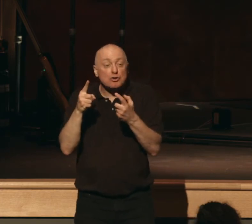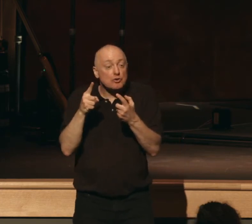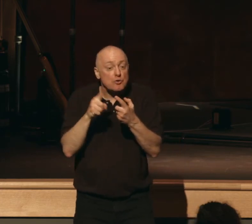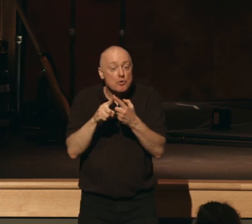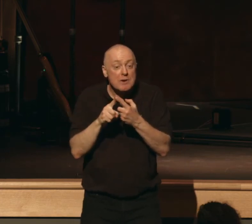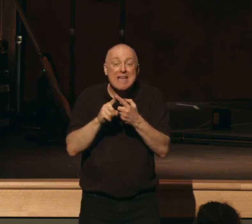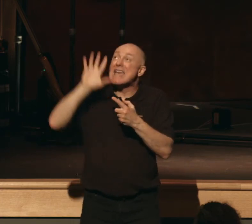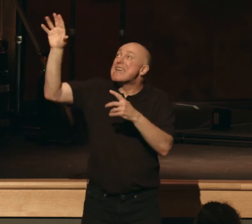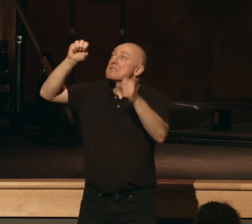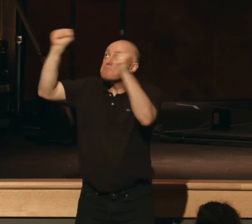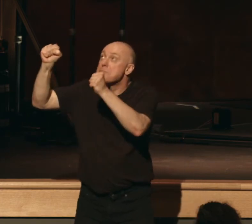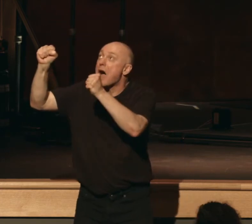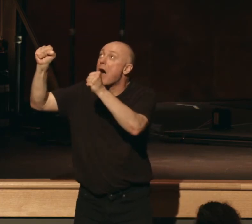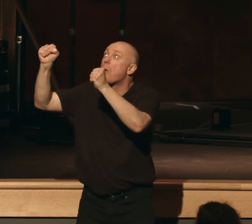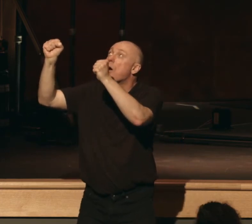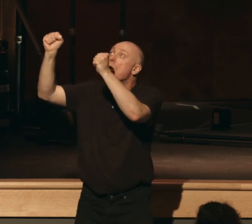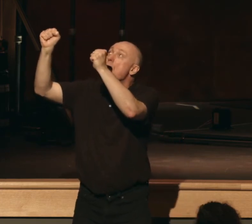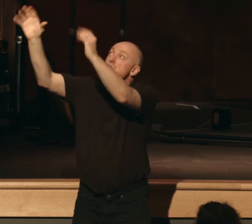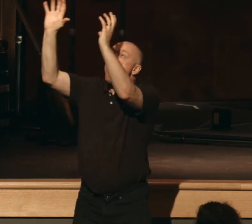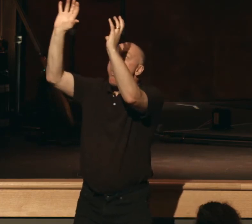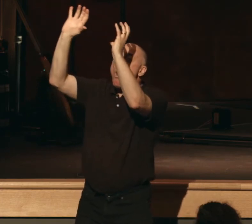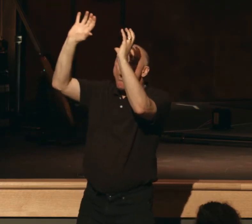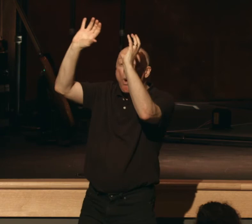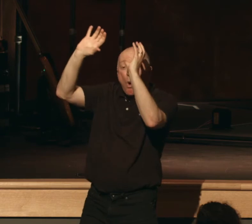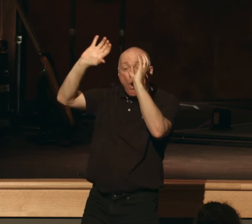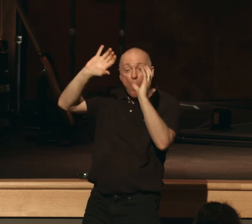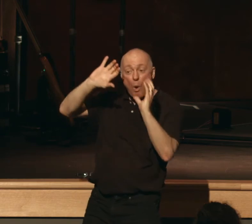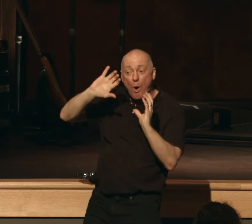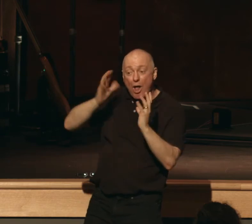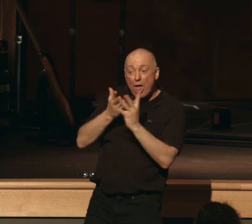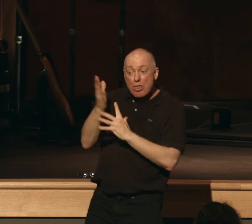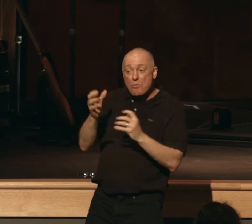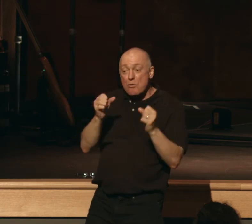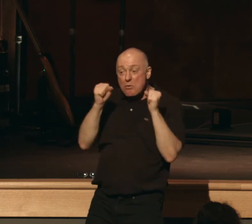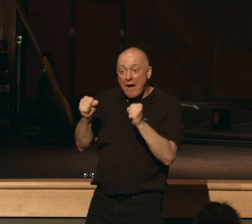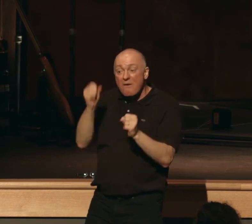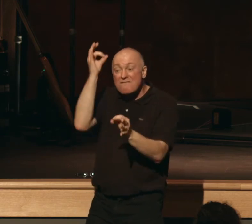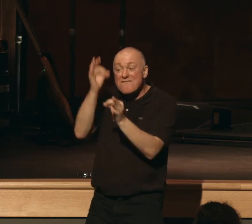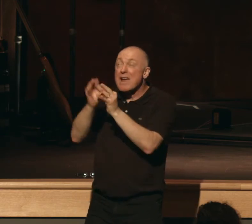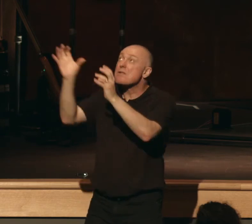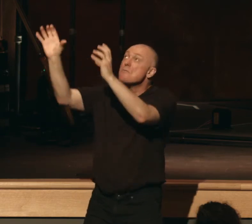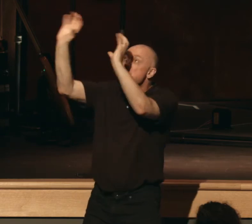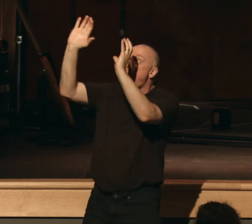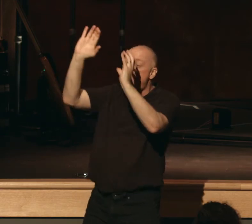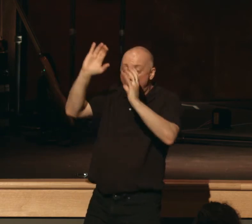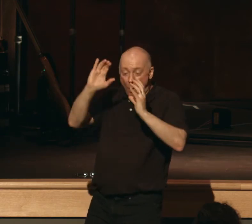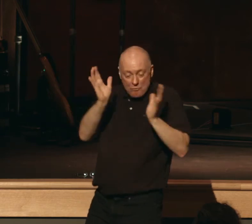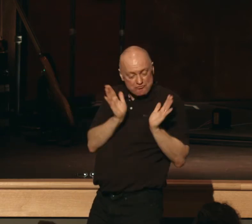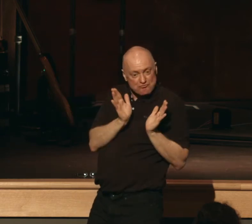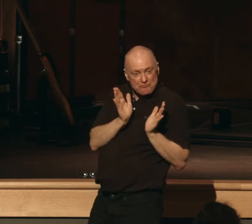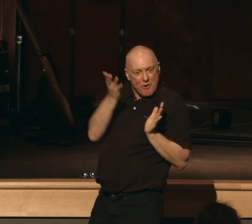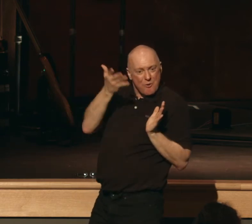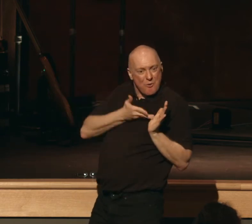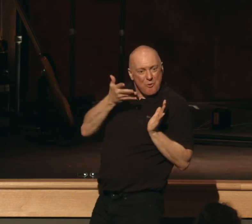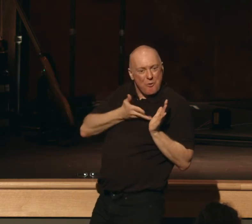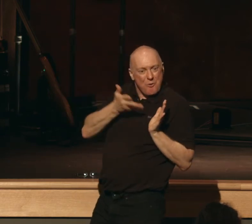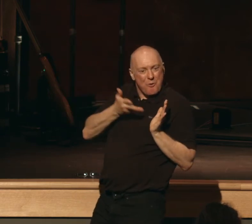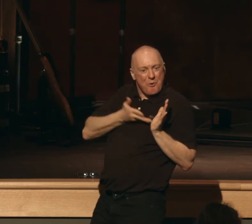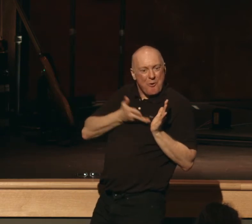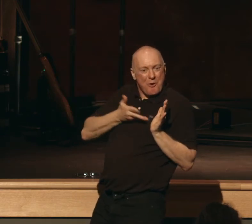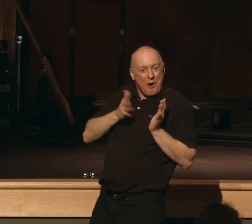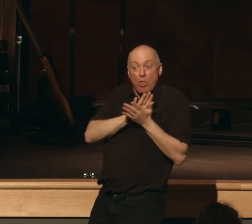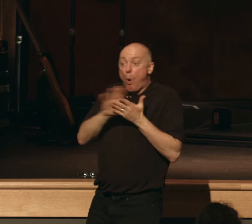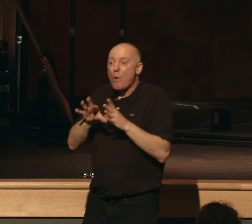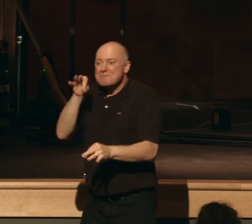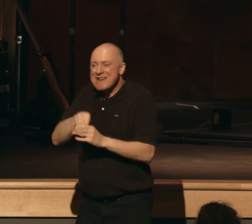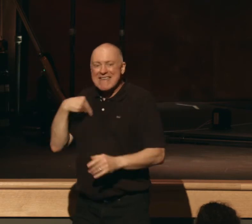his power into our lives through the channel of power, which is faith. This is what God wants to do. The Holy